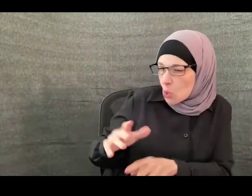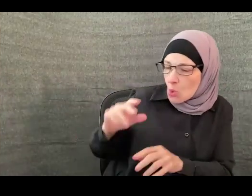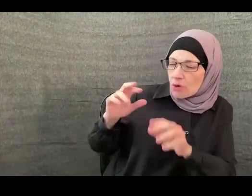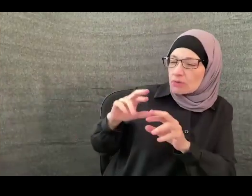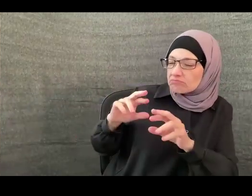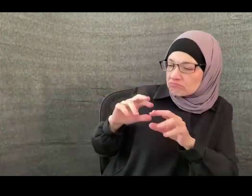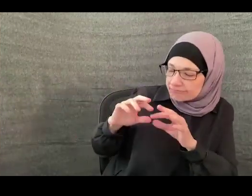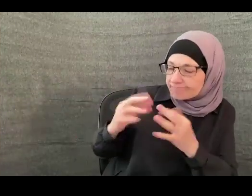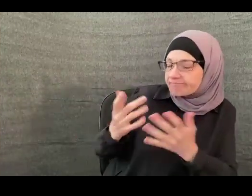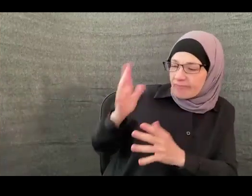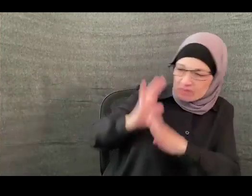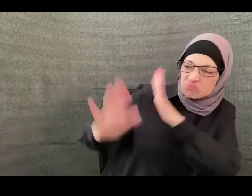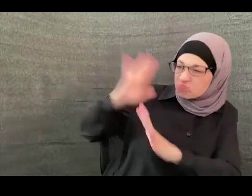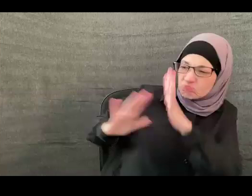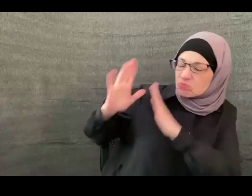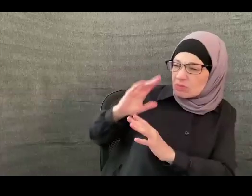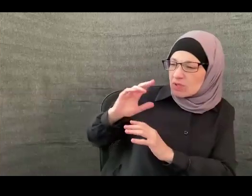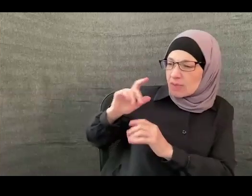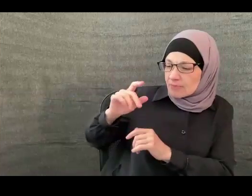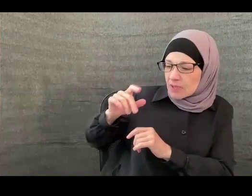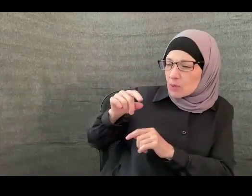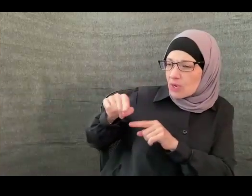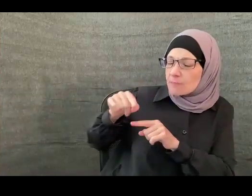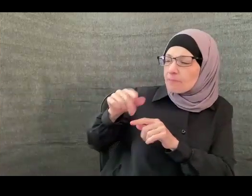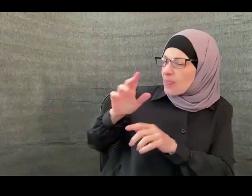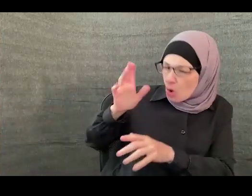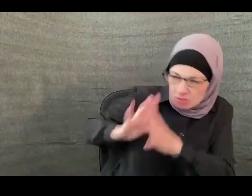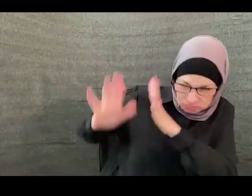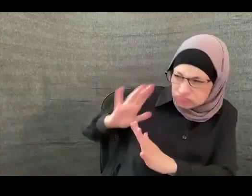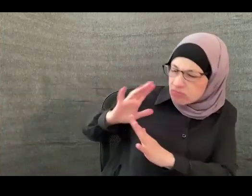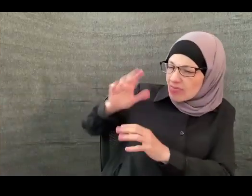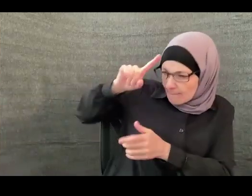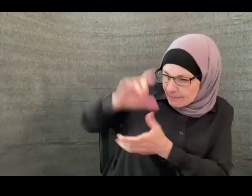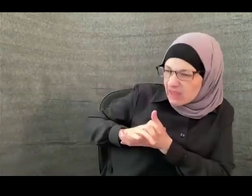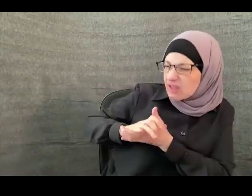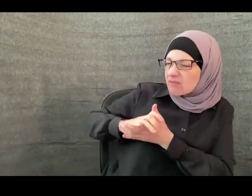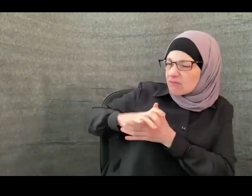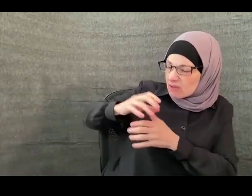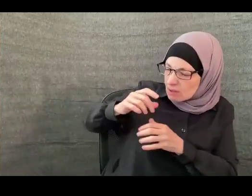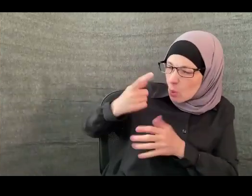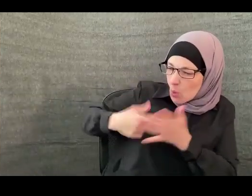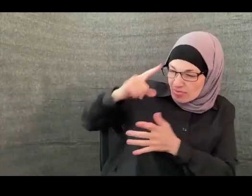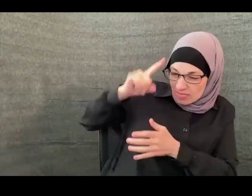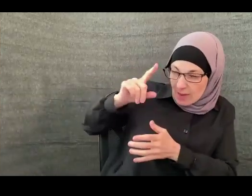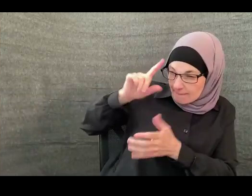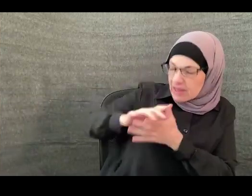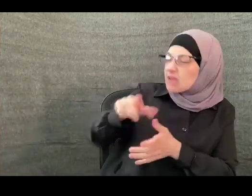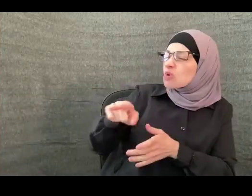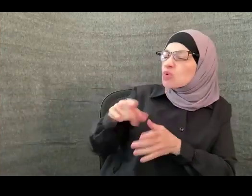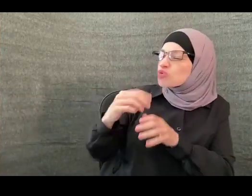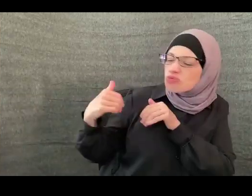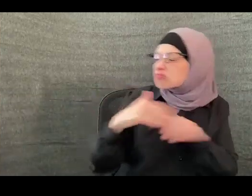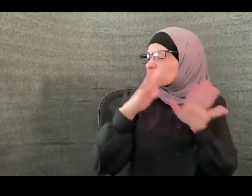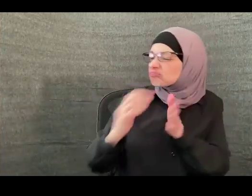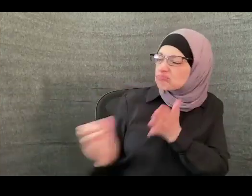the forefathers' faith, the faith of Ibrahim and Ishmael. They didn't like it, so they